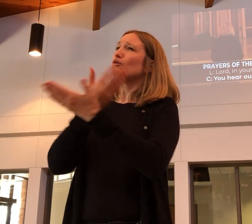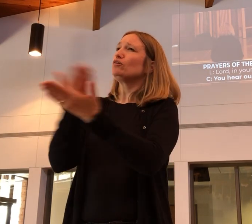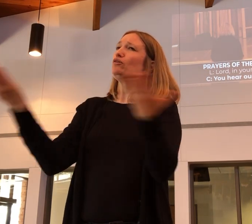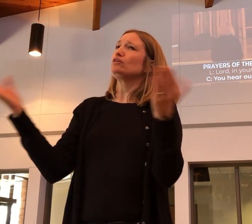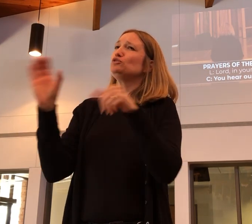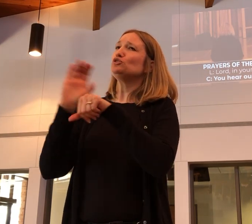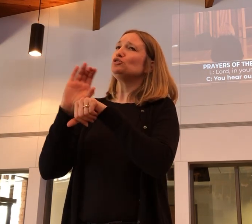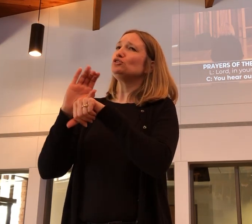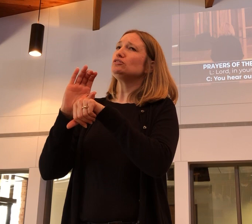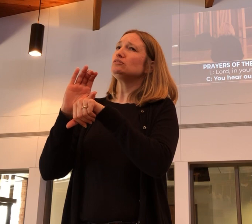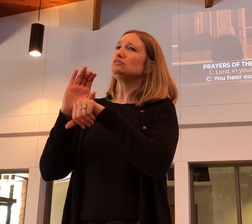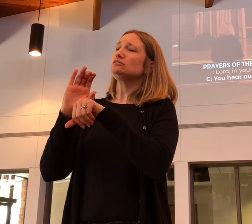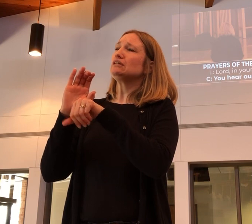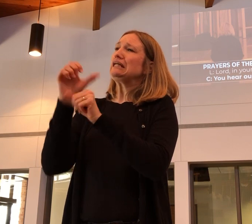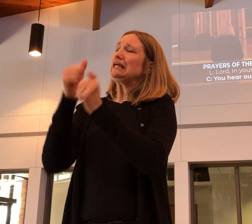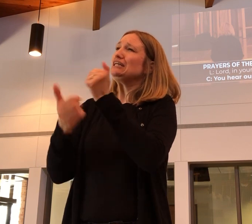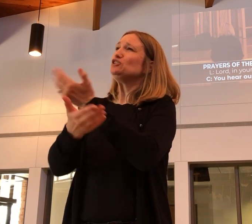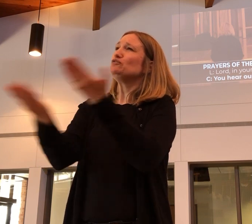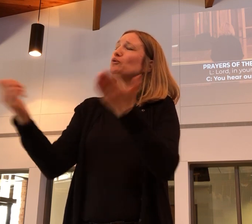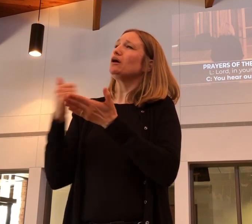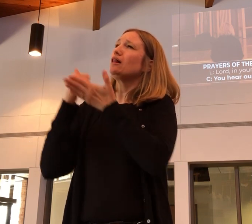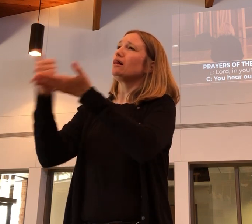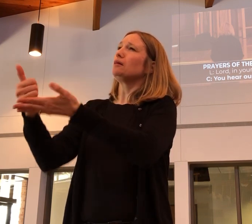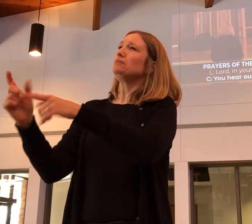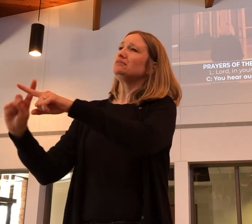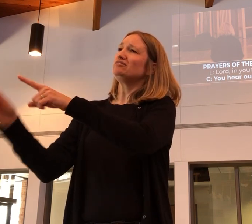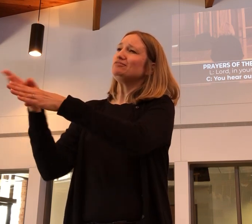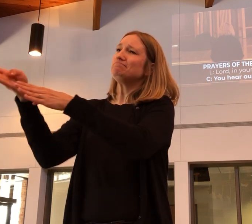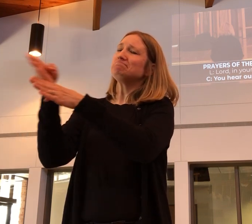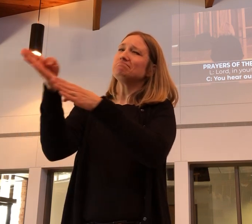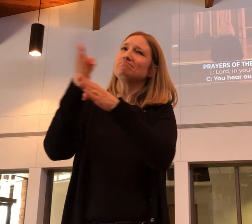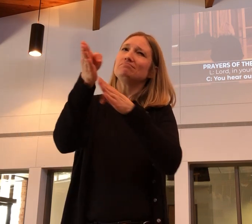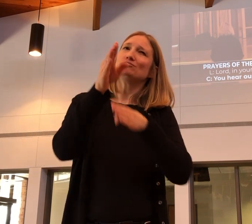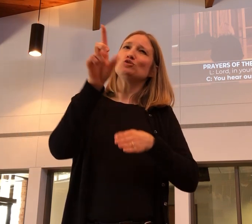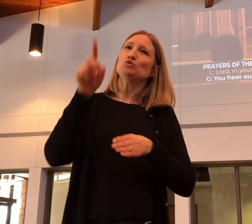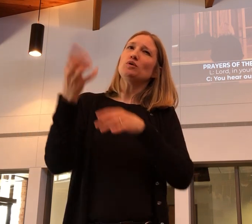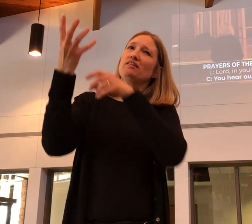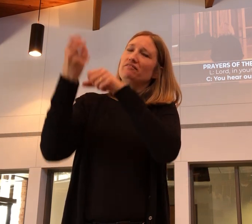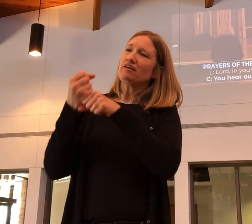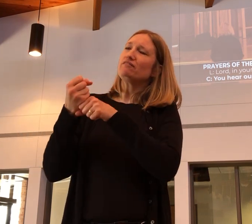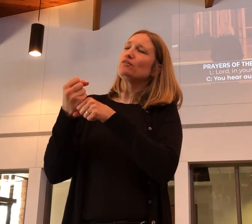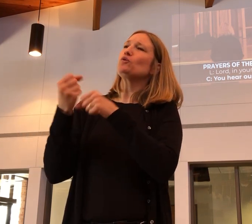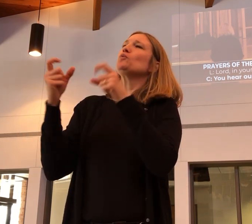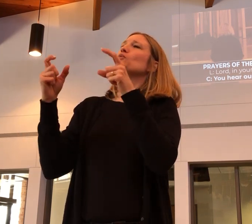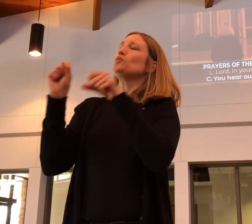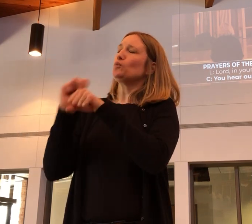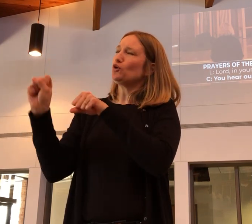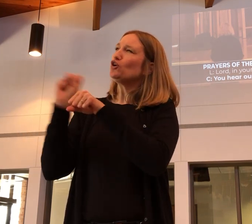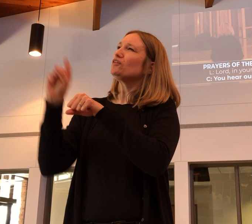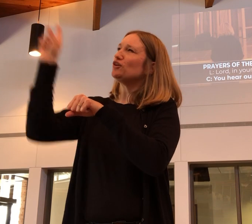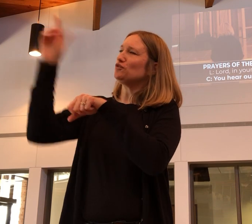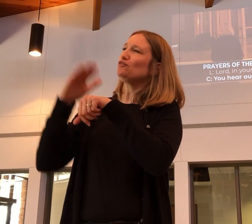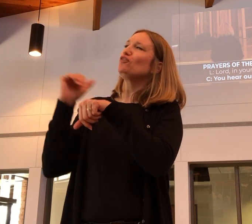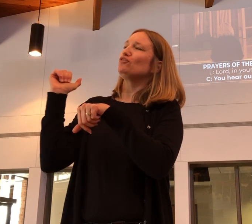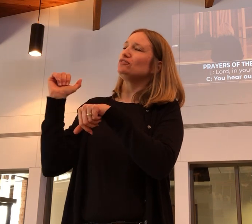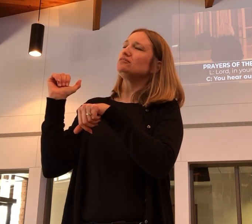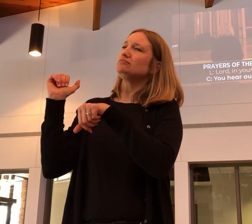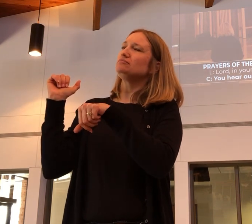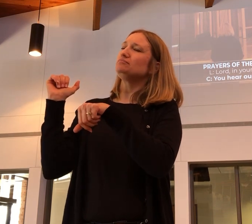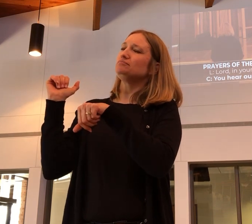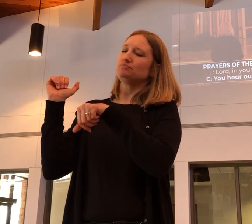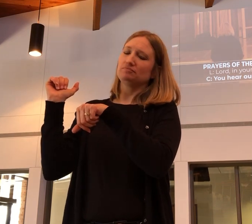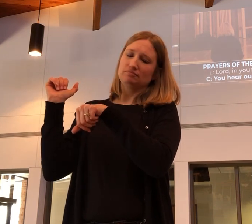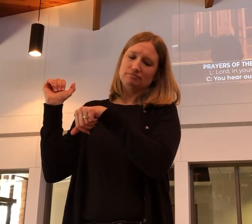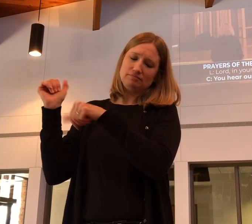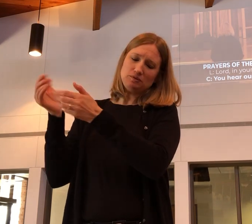church, and help each of us in our various vocations to do faithfully the work to which you have called us.